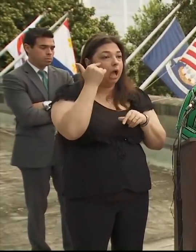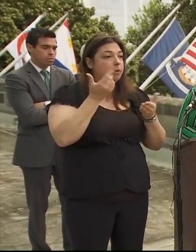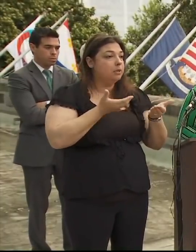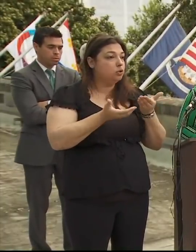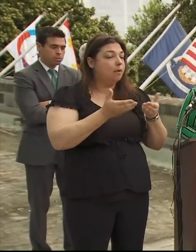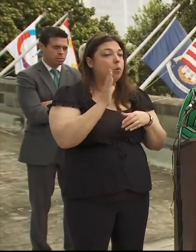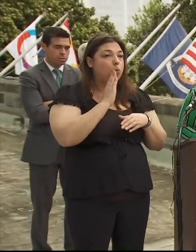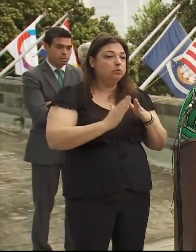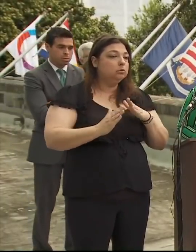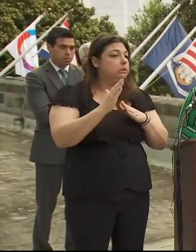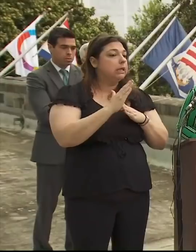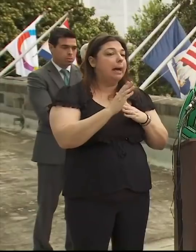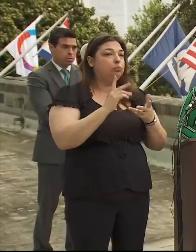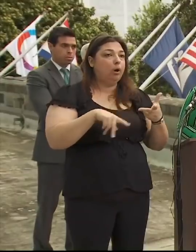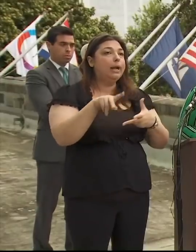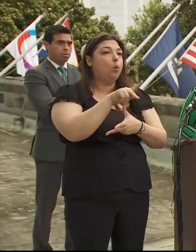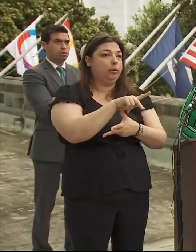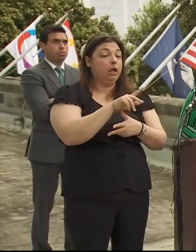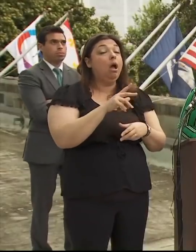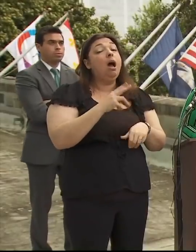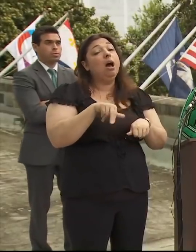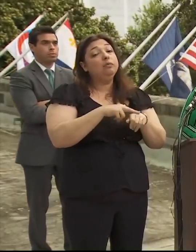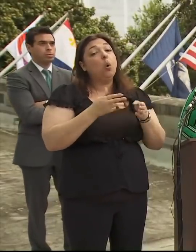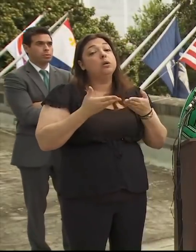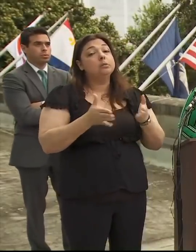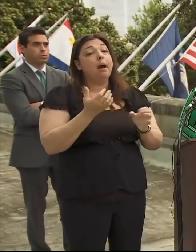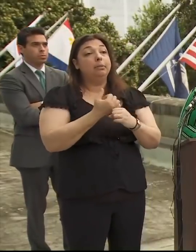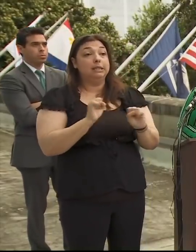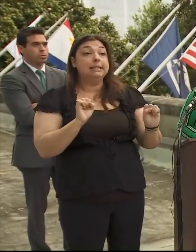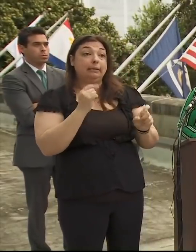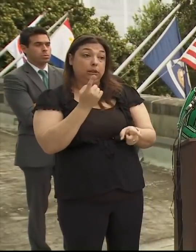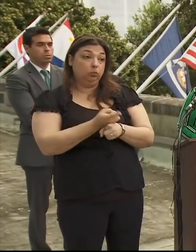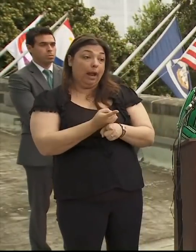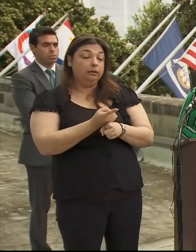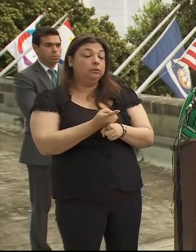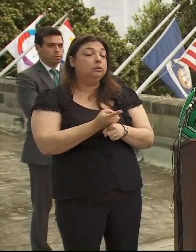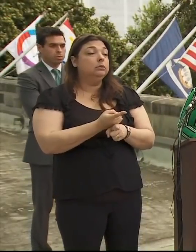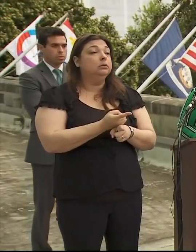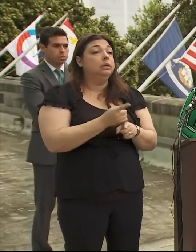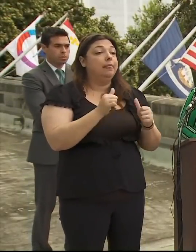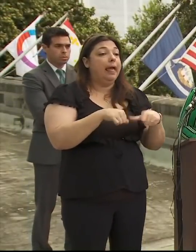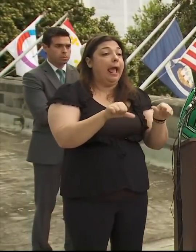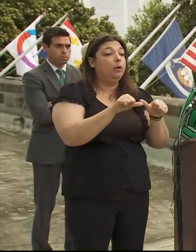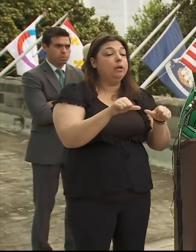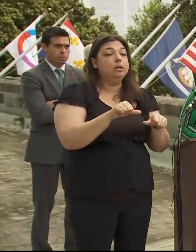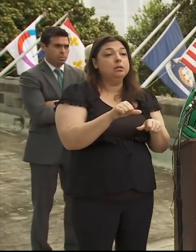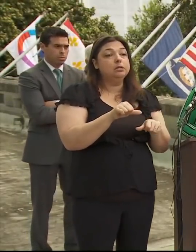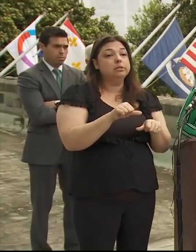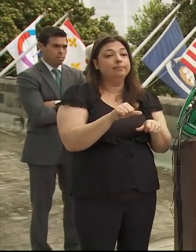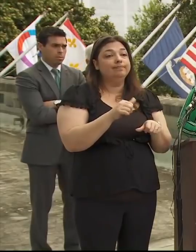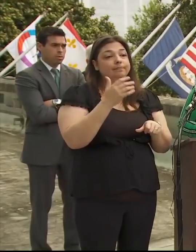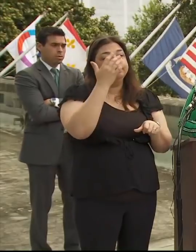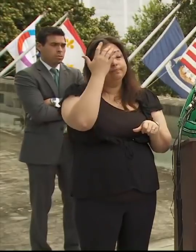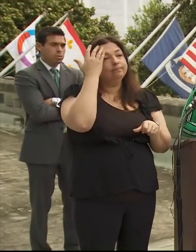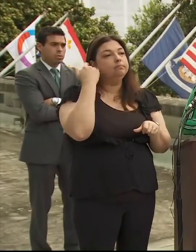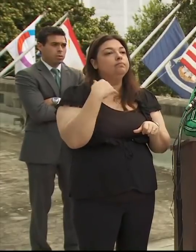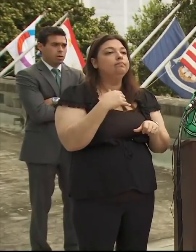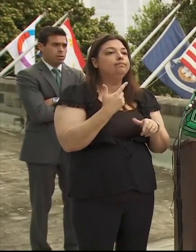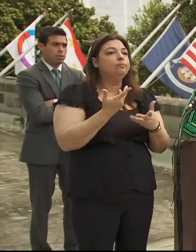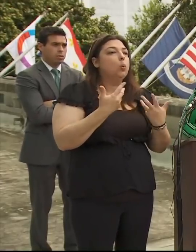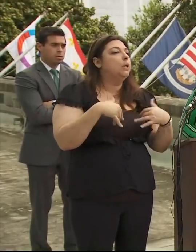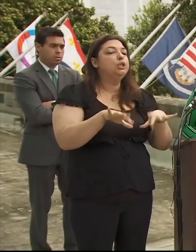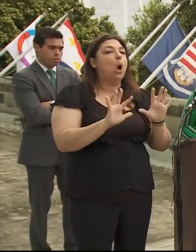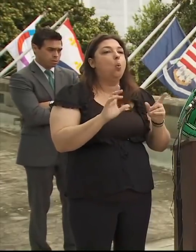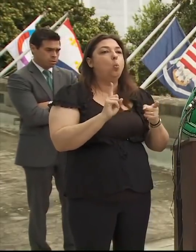services, will be the top priority. Of course, public safety, right? Areas that we will not, we do